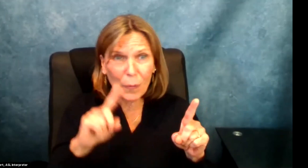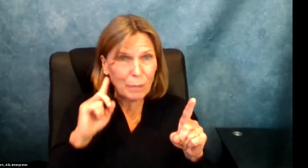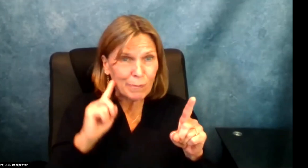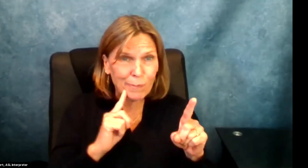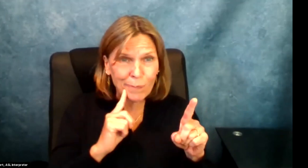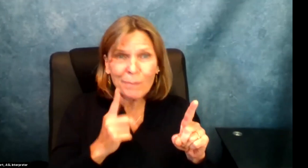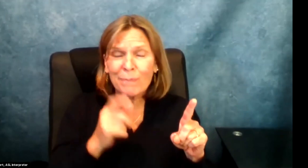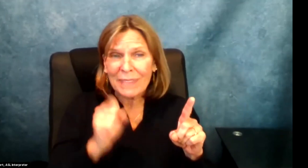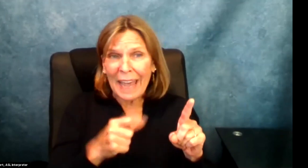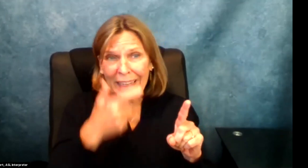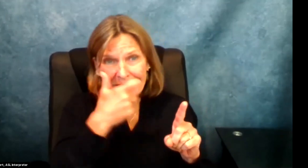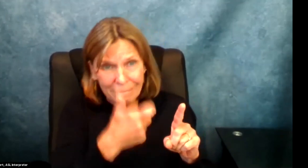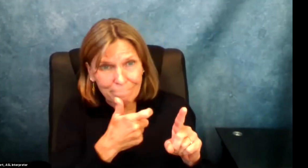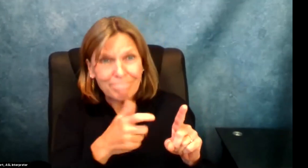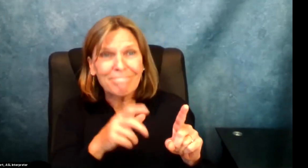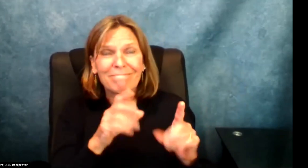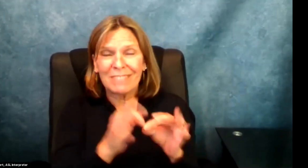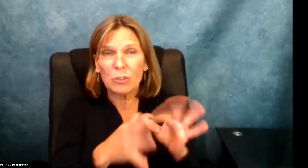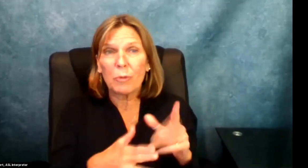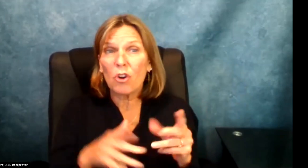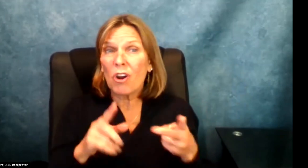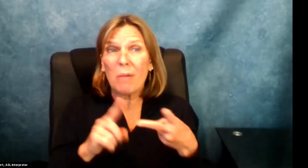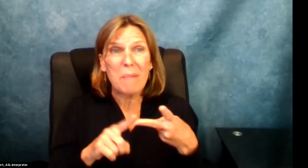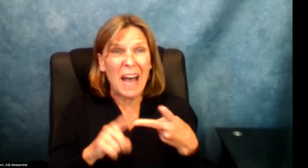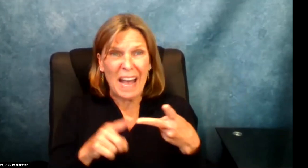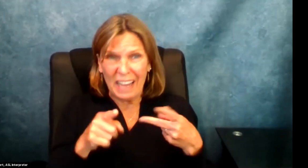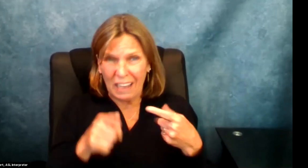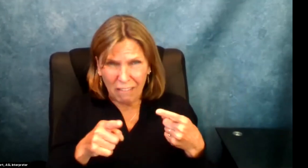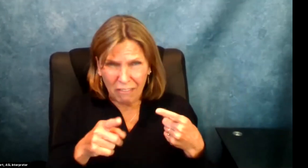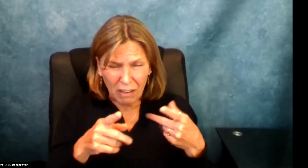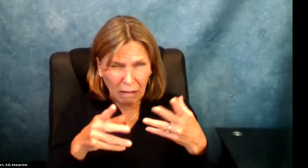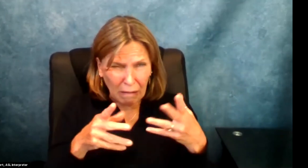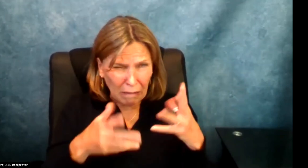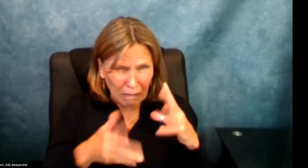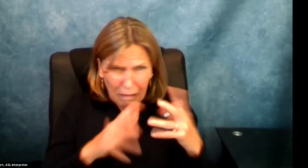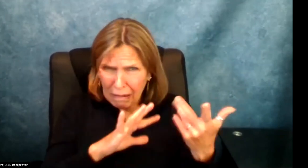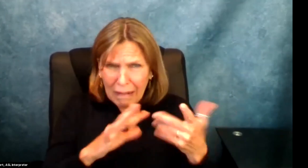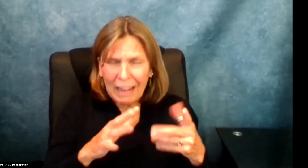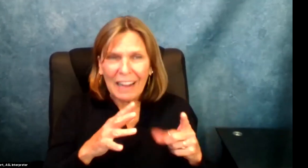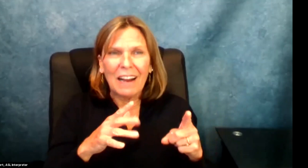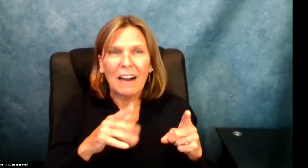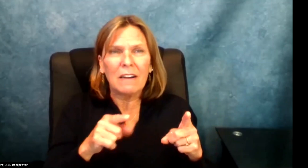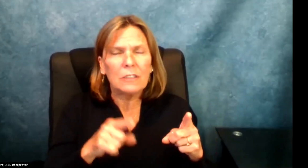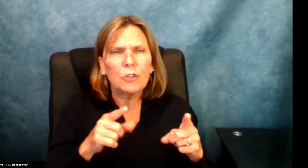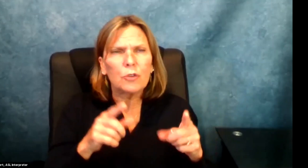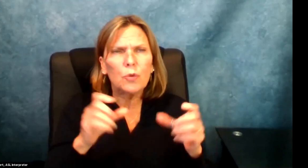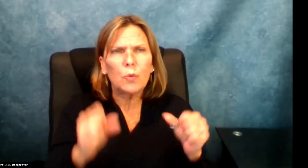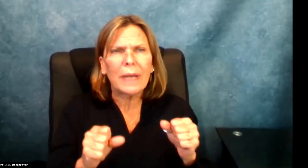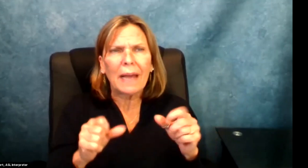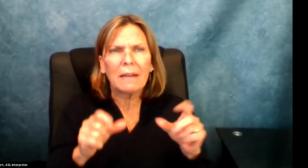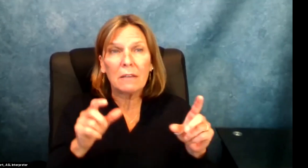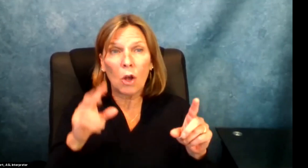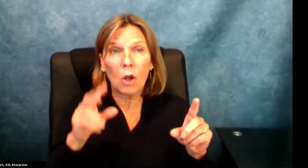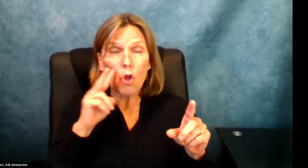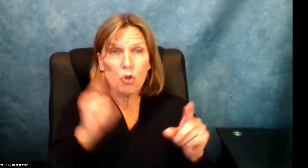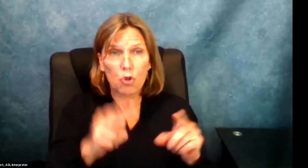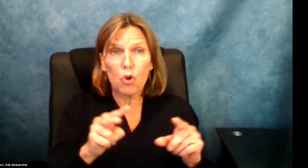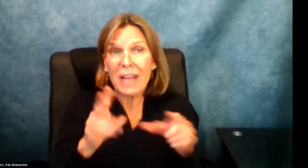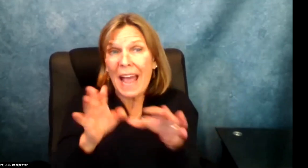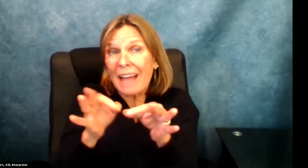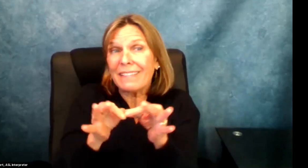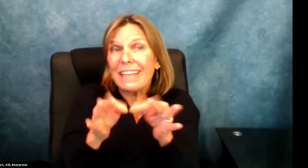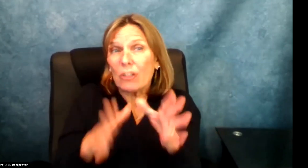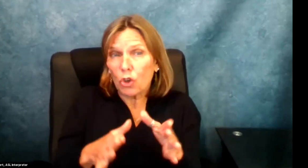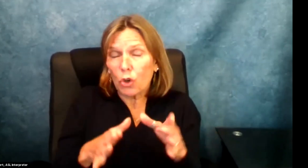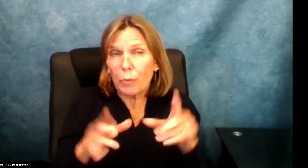difficulties, another option is to go to the right-hand corner of her video or